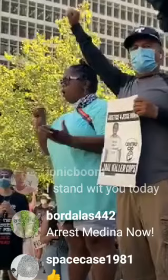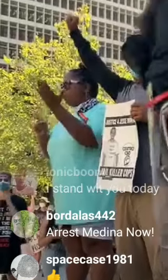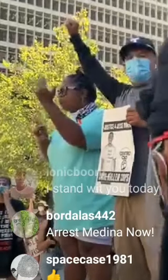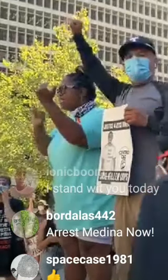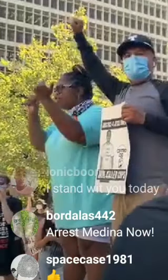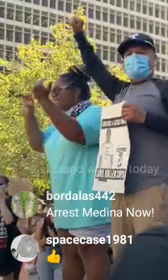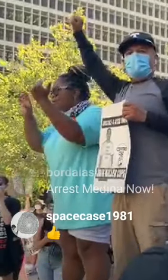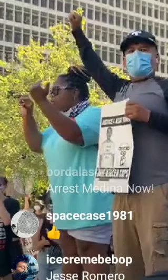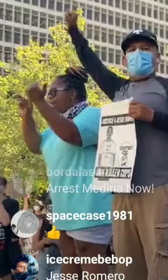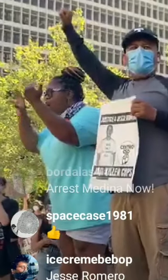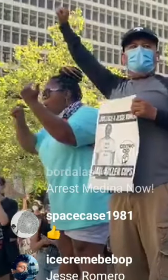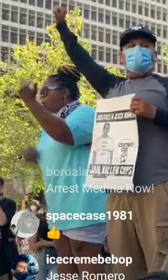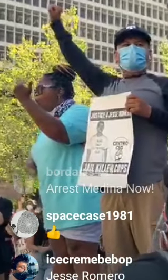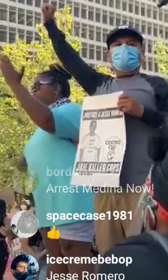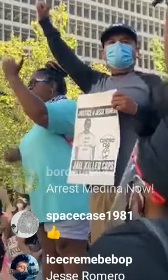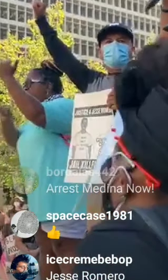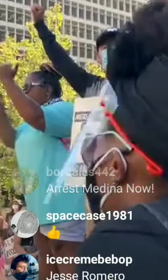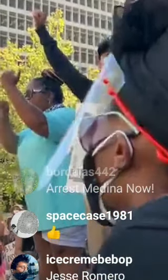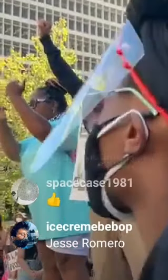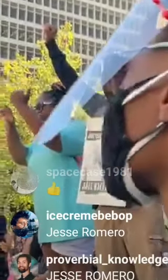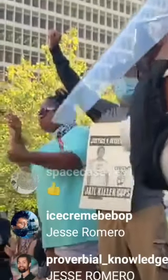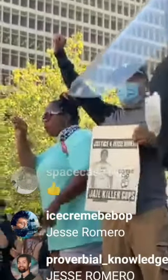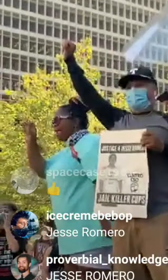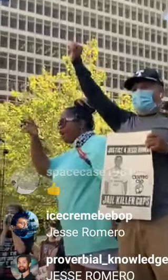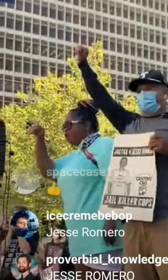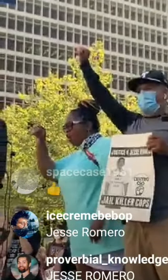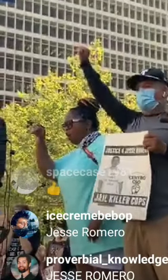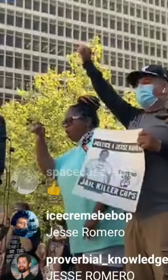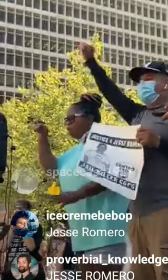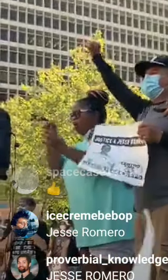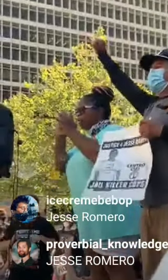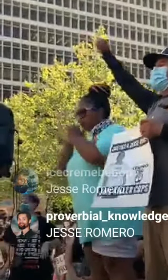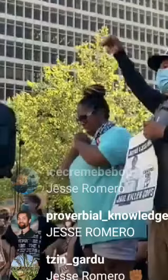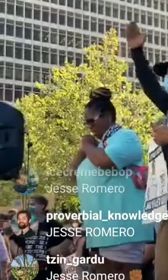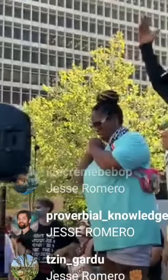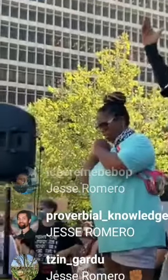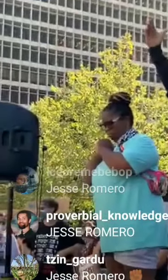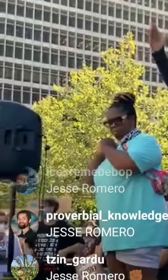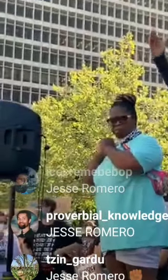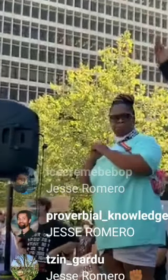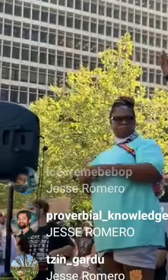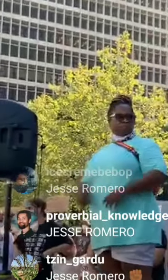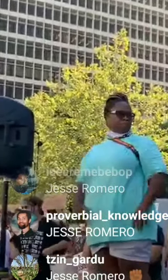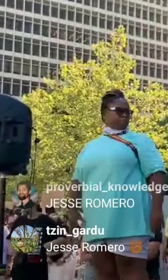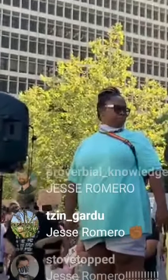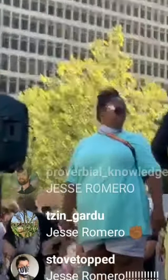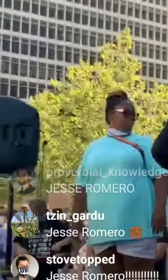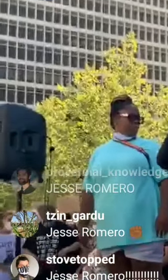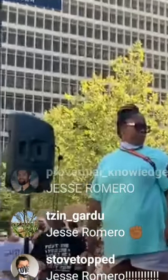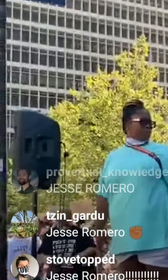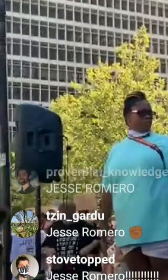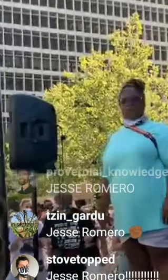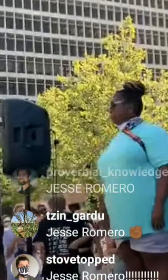Say his name. Jesse Romero. Say his name. Jesse Romero. Ashe.